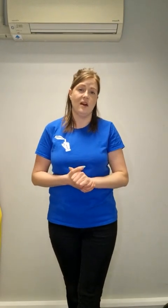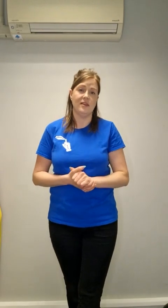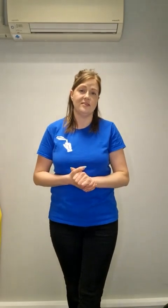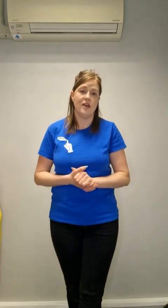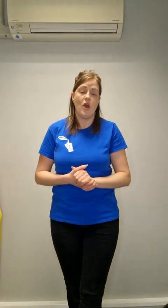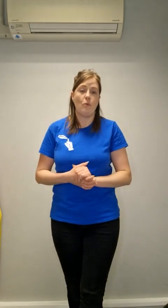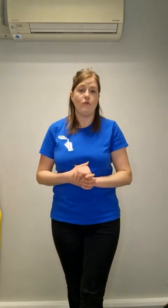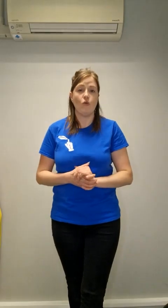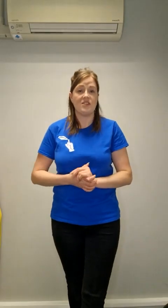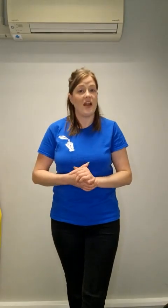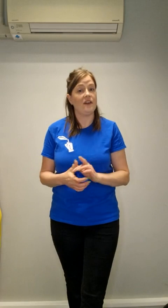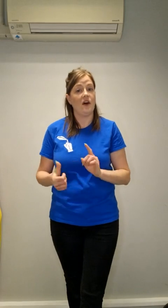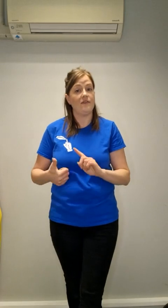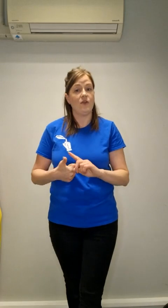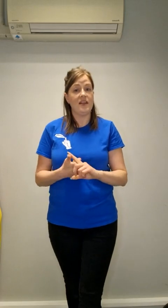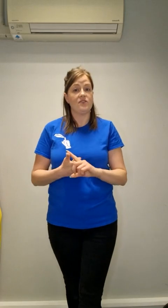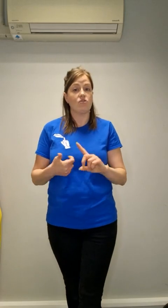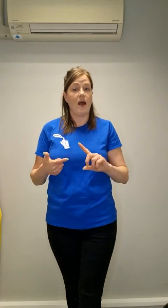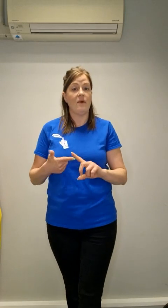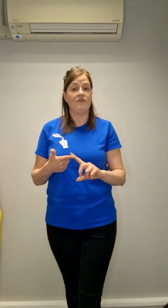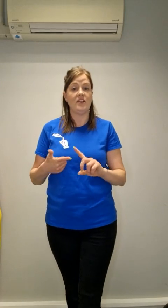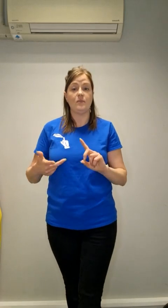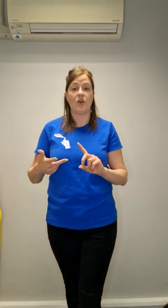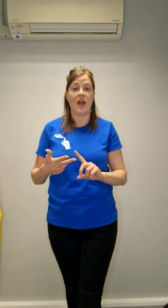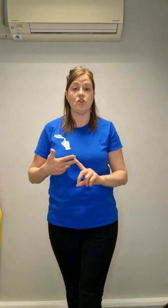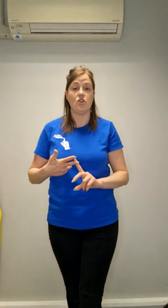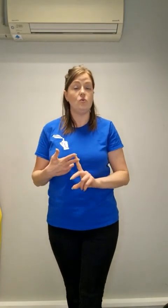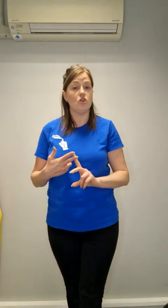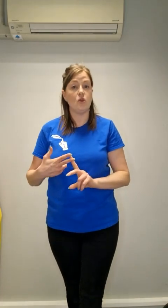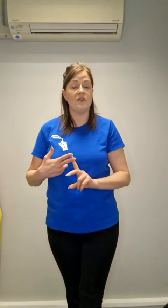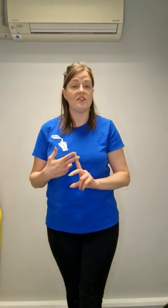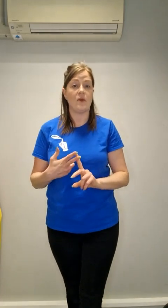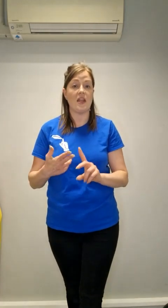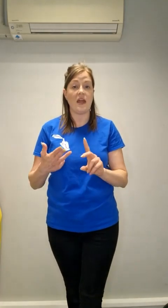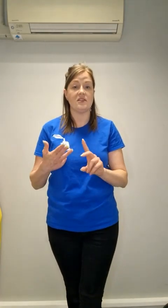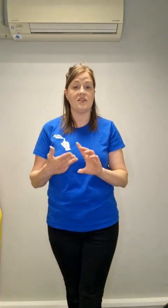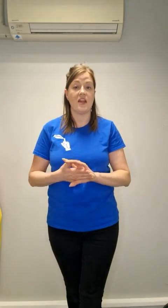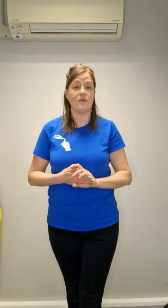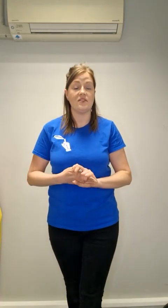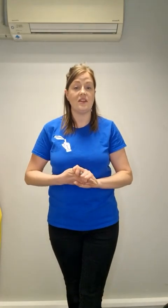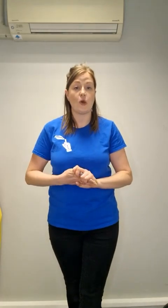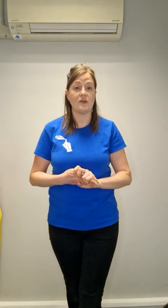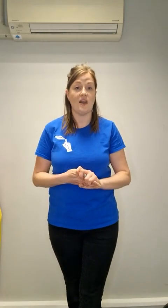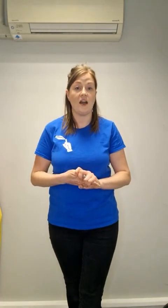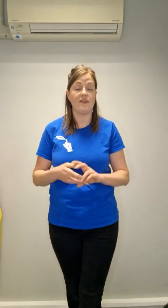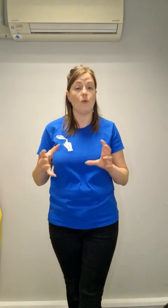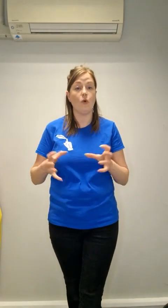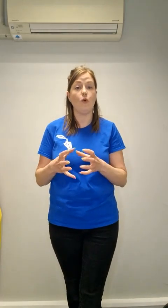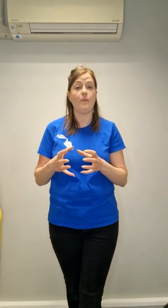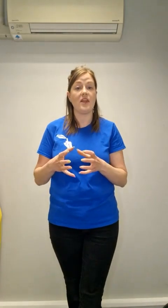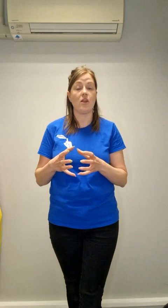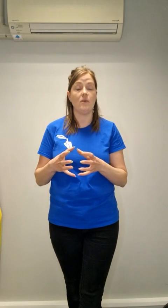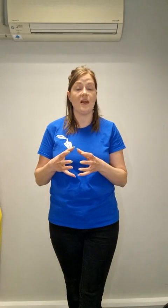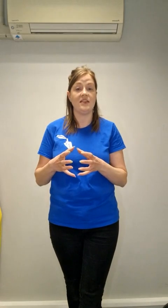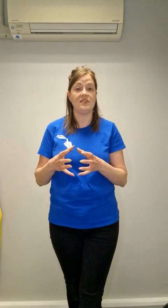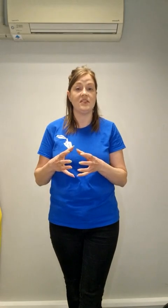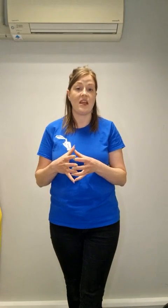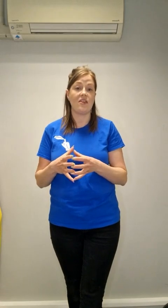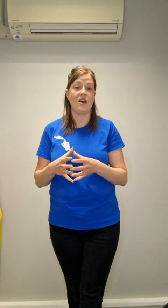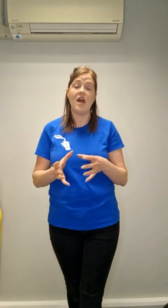signs. We've already had a live on Instagram, Facebook and YouTube this week, and today with TikTok's live. They will all be accumulated together and